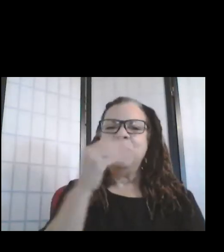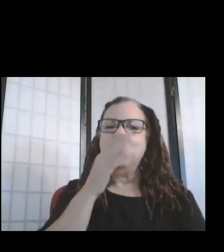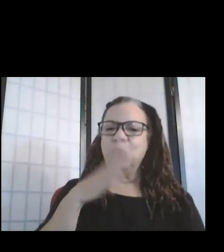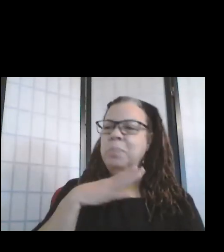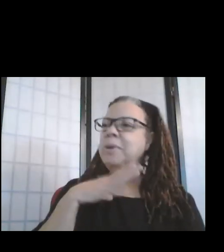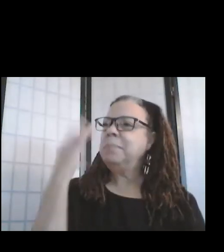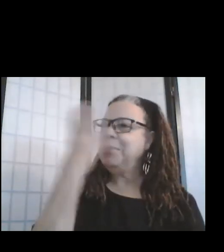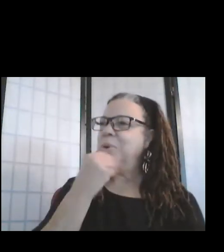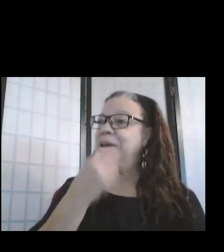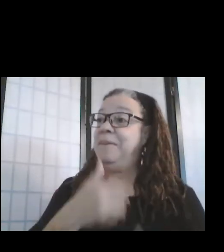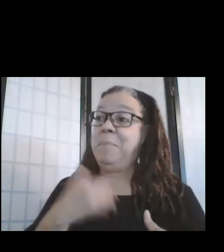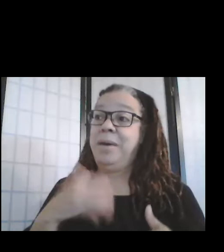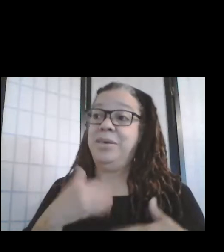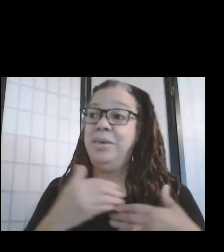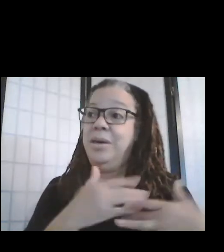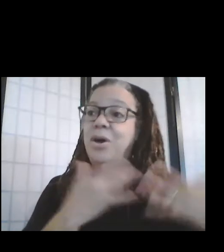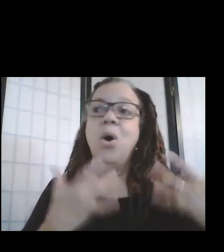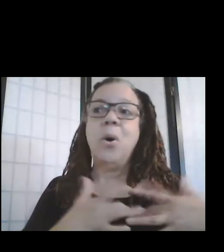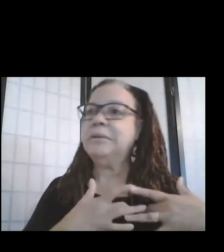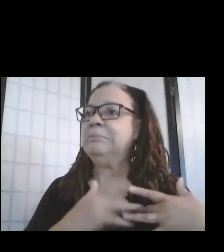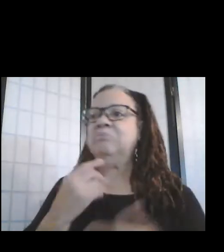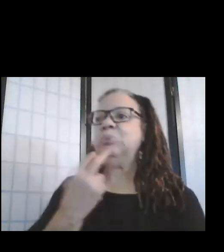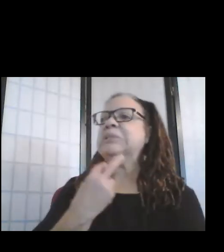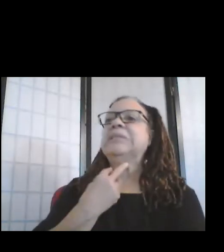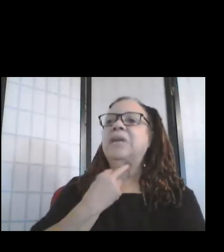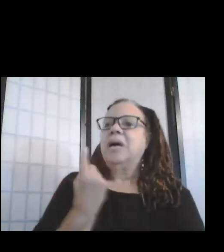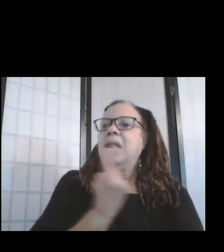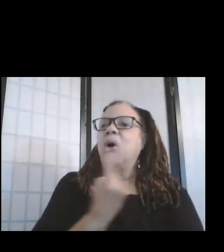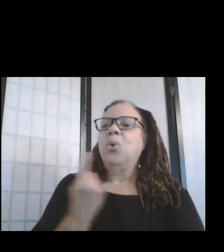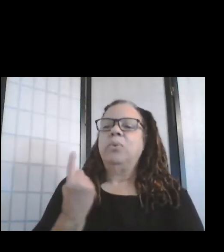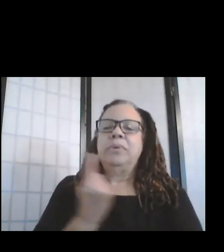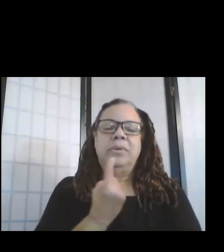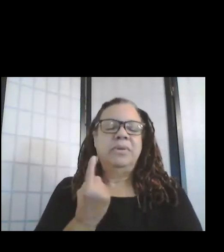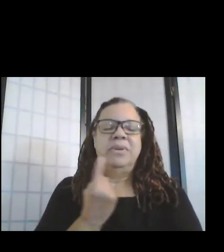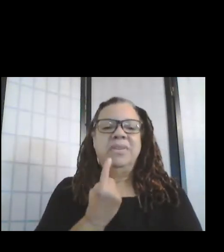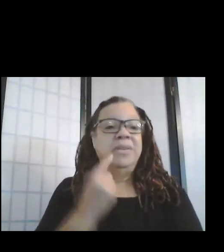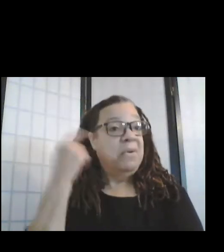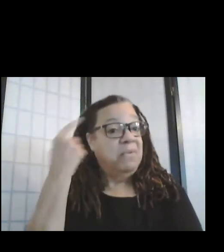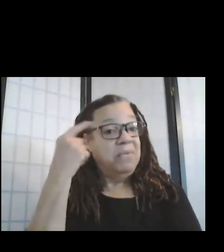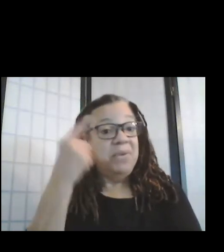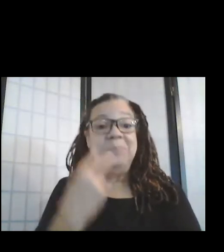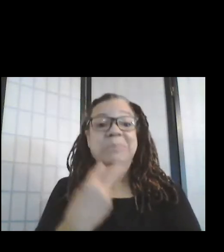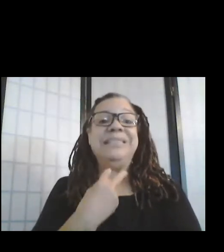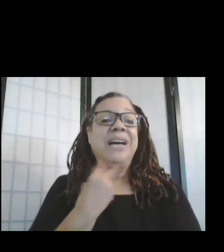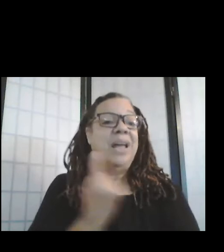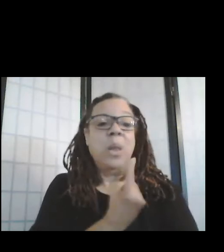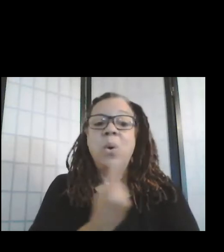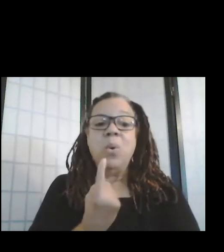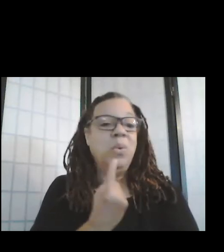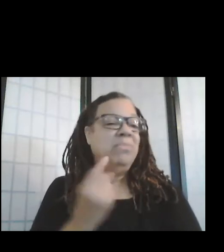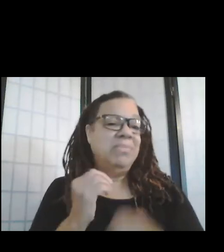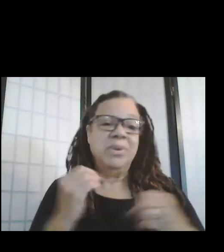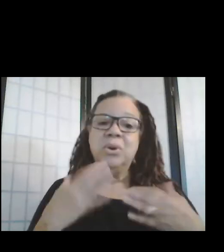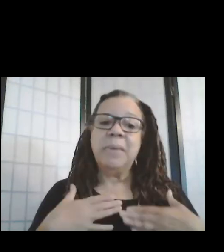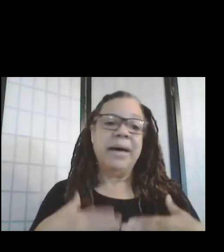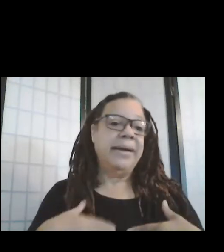my young heart and remained self-contained. What for, if only to be alone, with no one there in the quiet